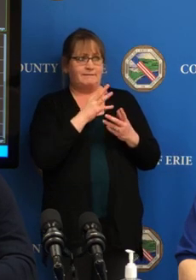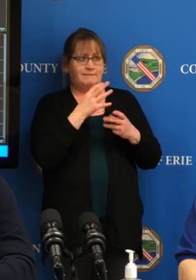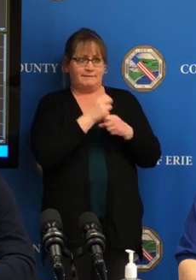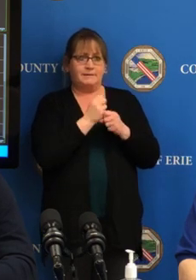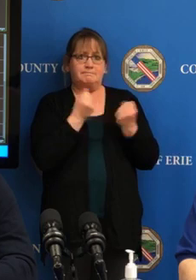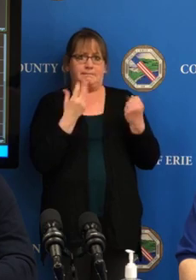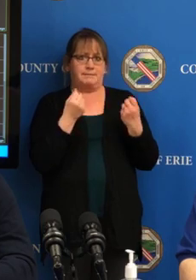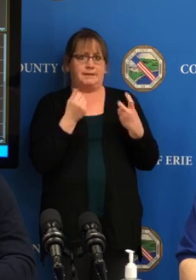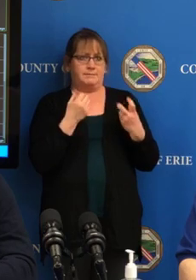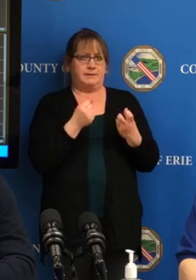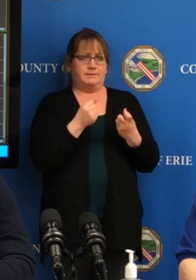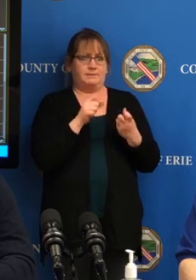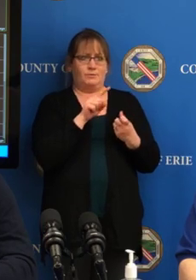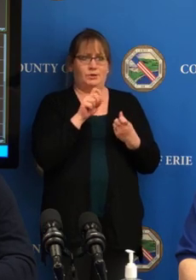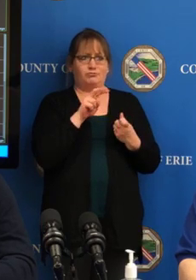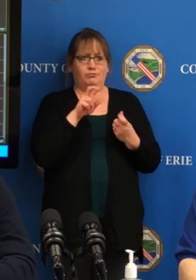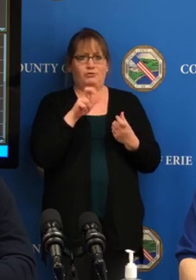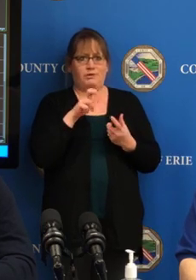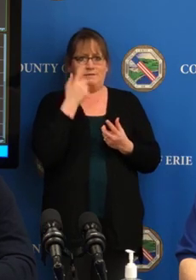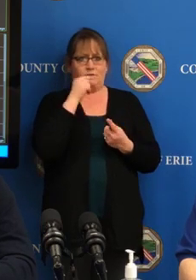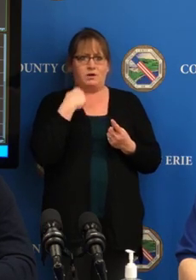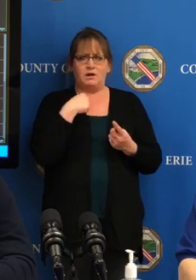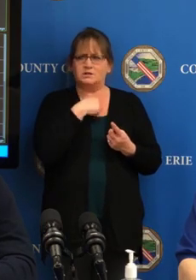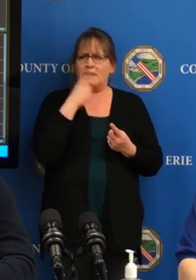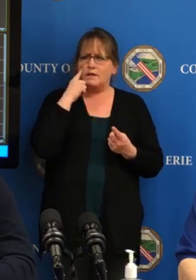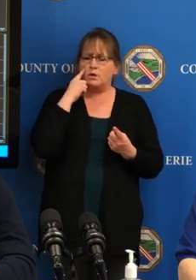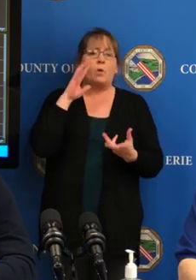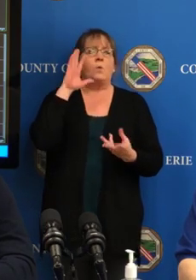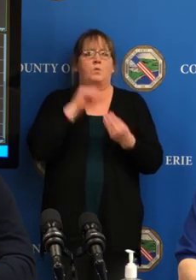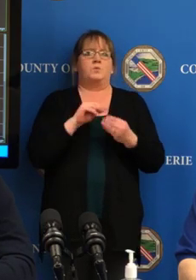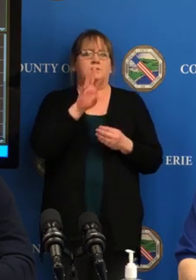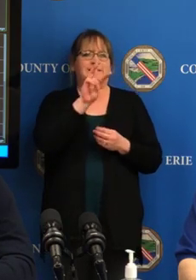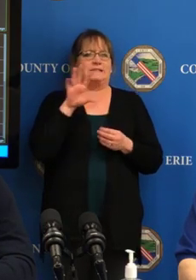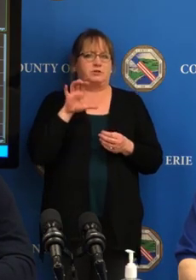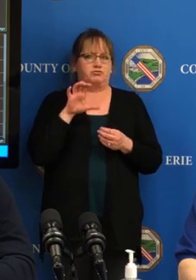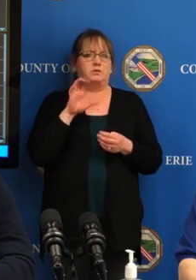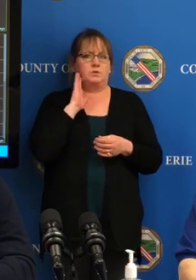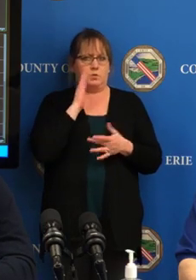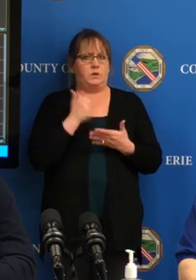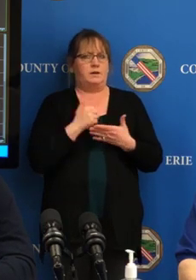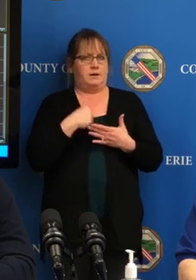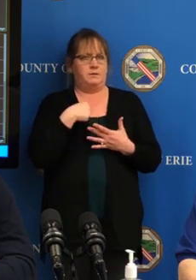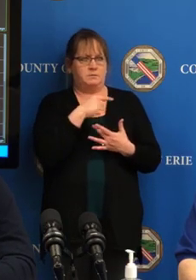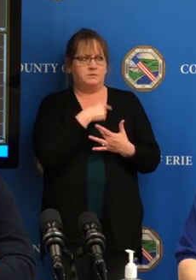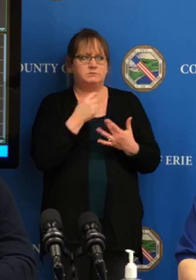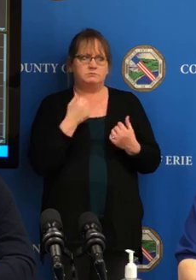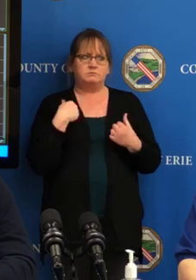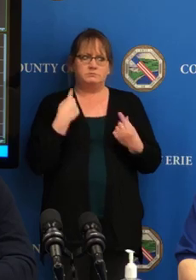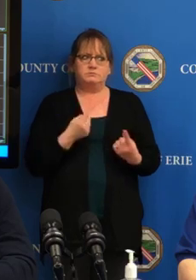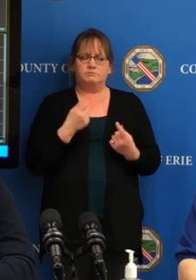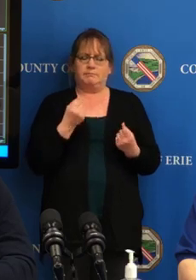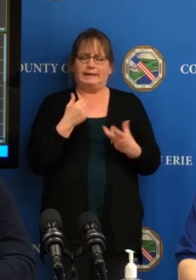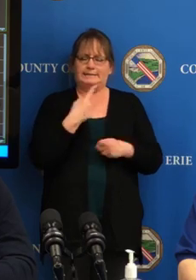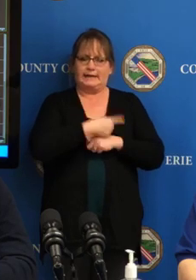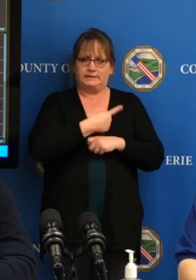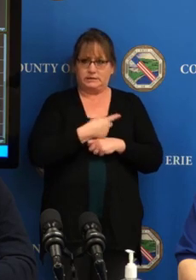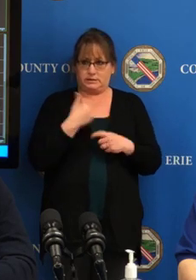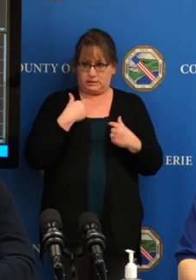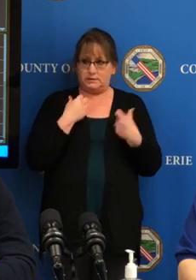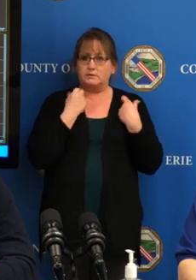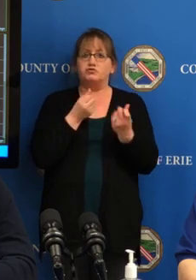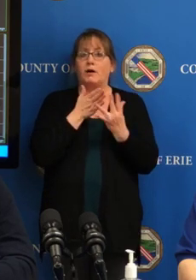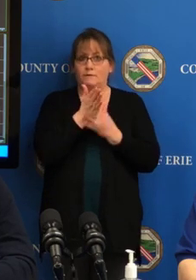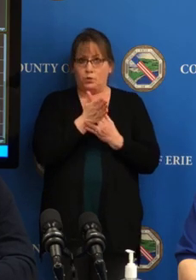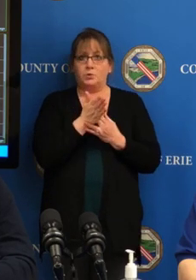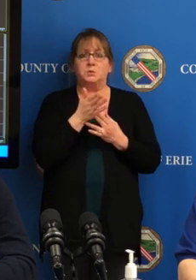us. I believe we have 600, which should get us through a number of days. Are there drive-through testing centers?